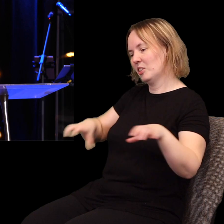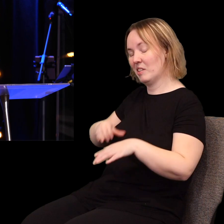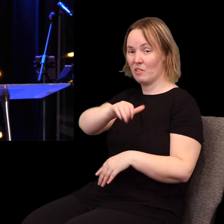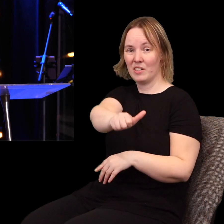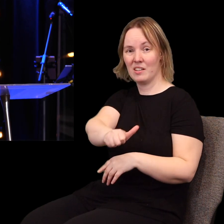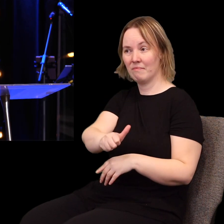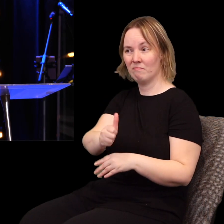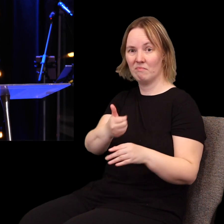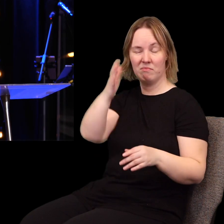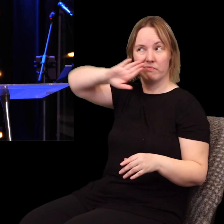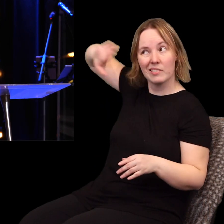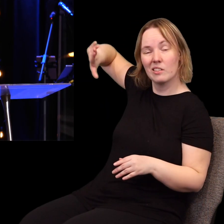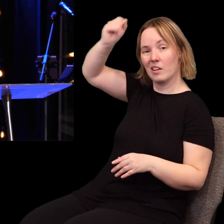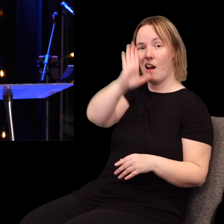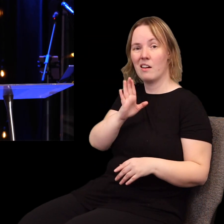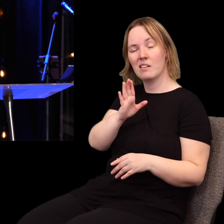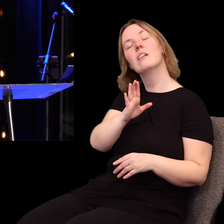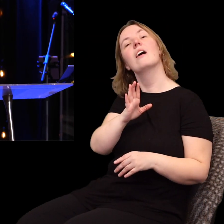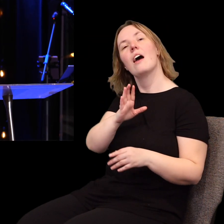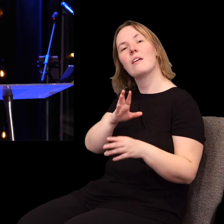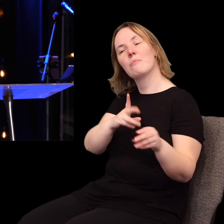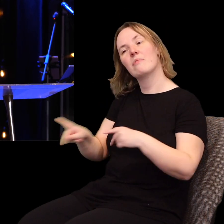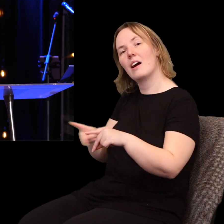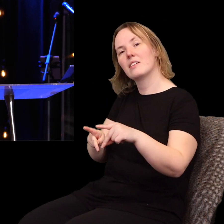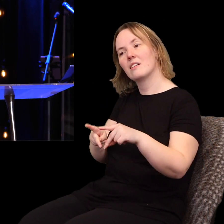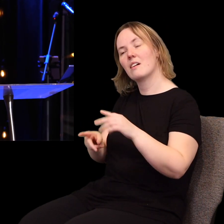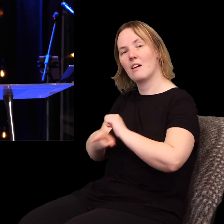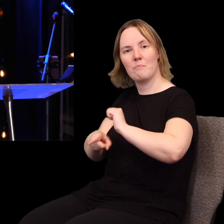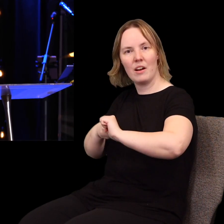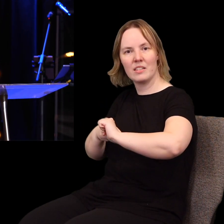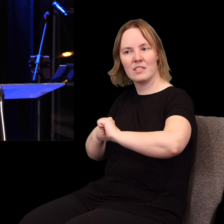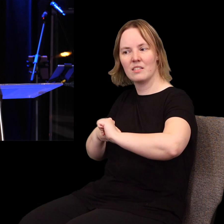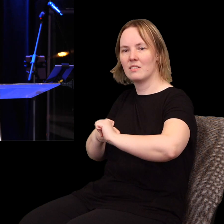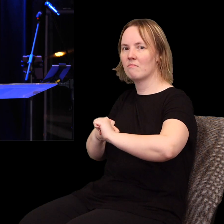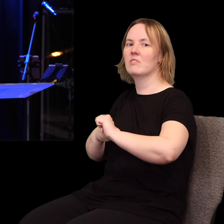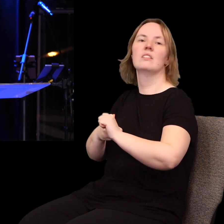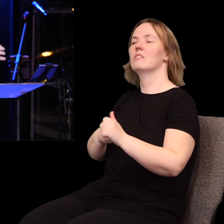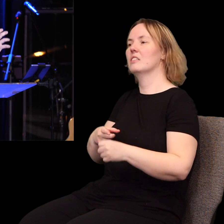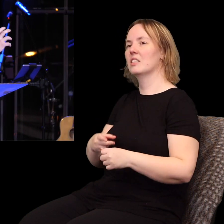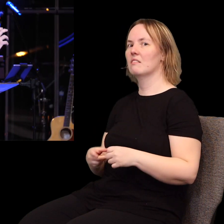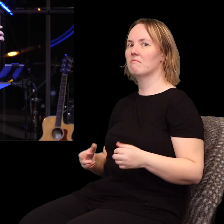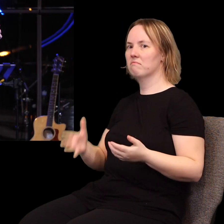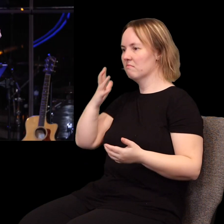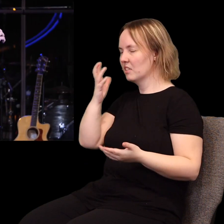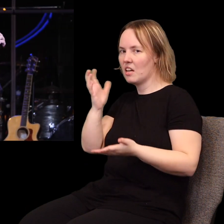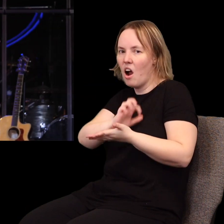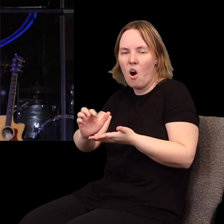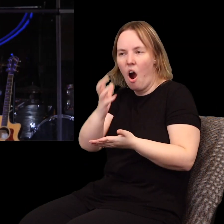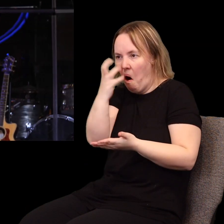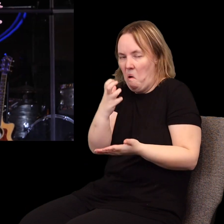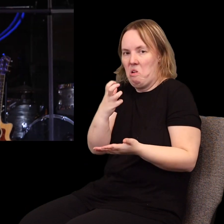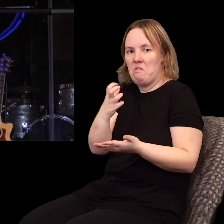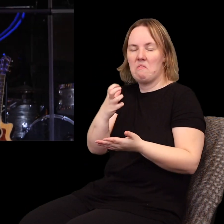doing their own thing, turned their back on God, and began to practice some real vile things. And so to chasten them and bring them back, God let them be